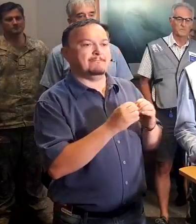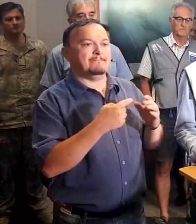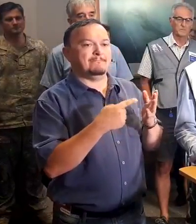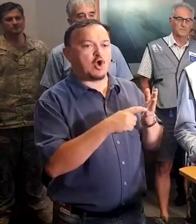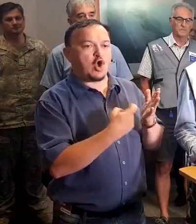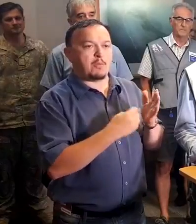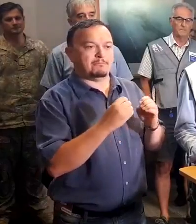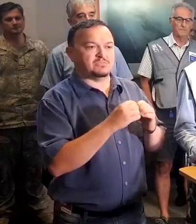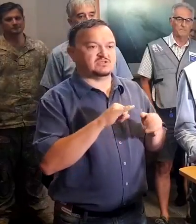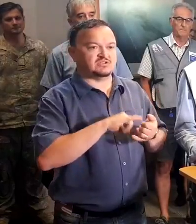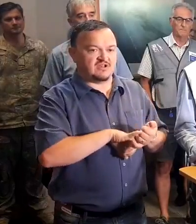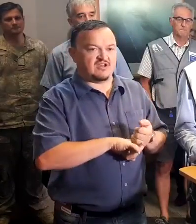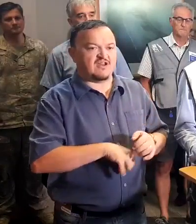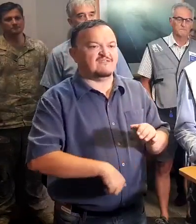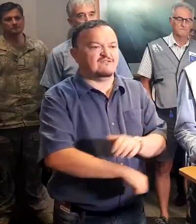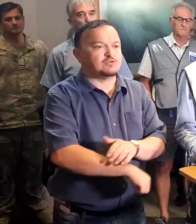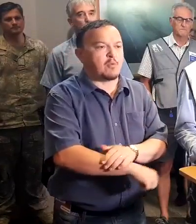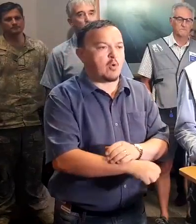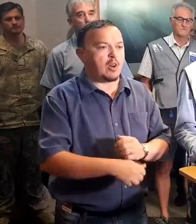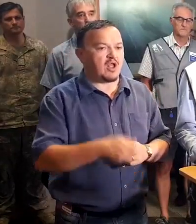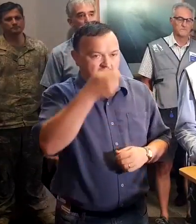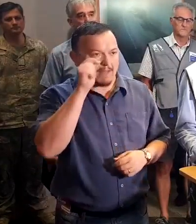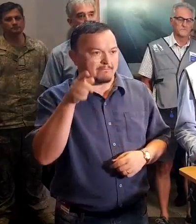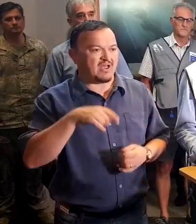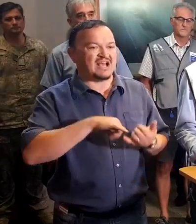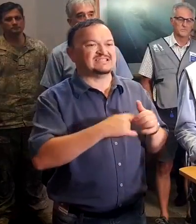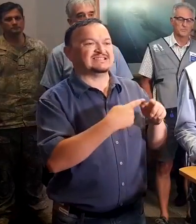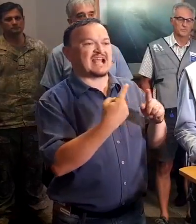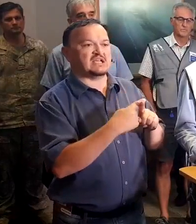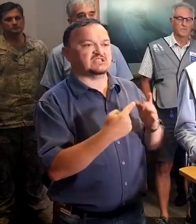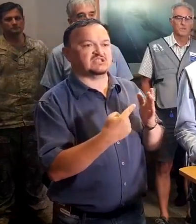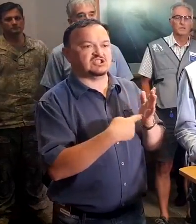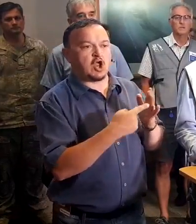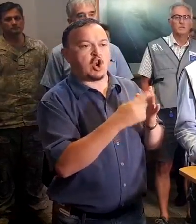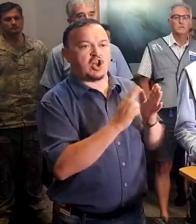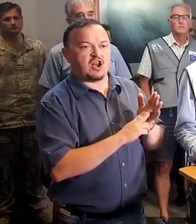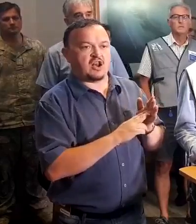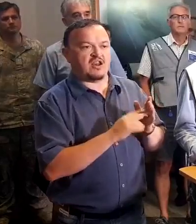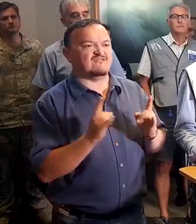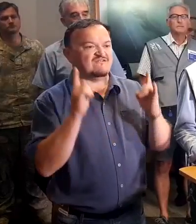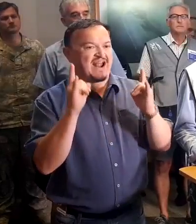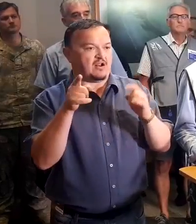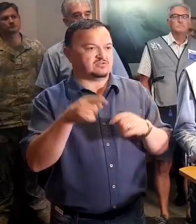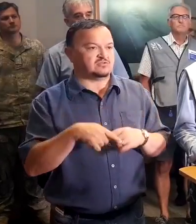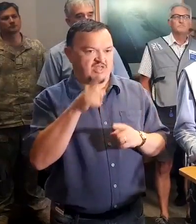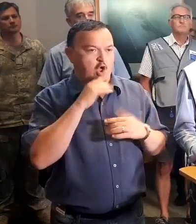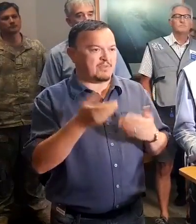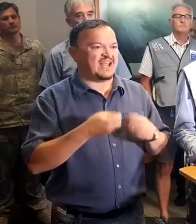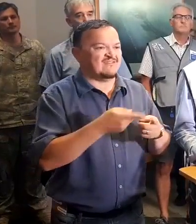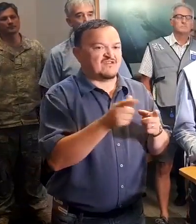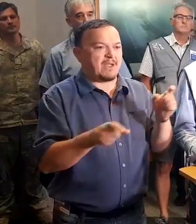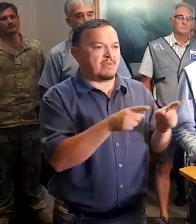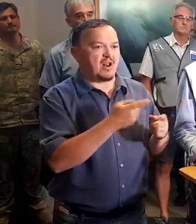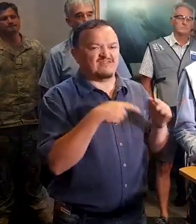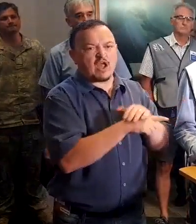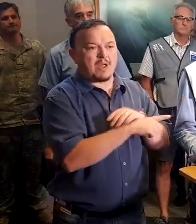is open for affected residents that need assistance with grocery supplies, and we thank the team there for all the hard work that they are